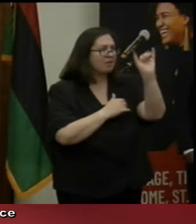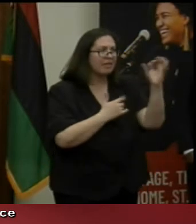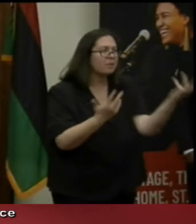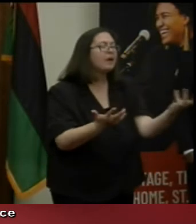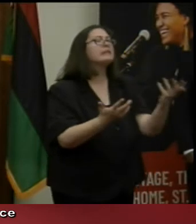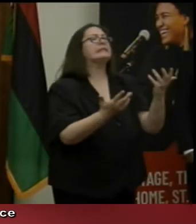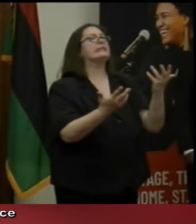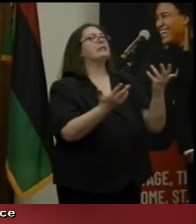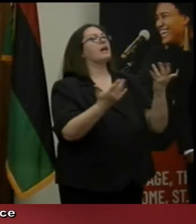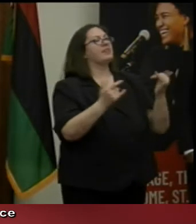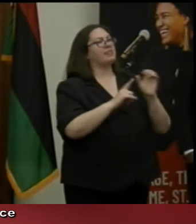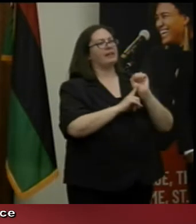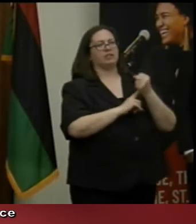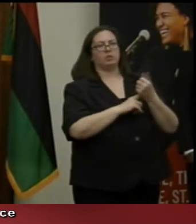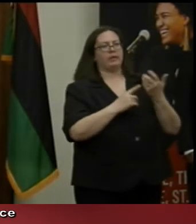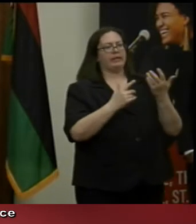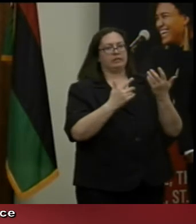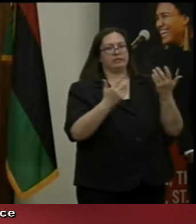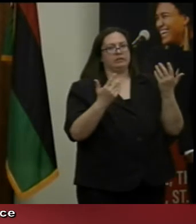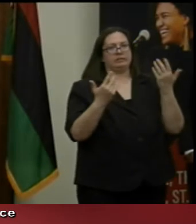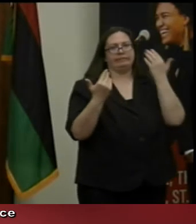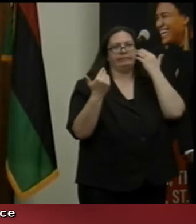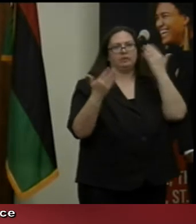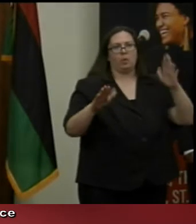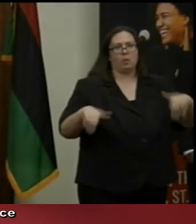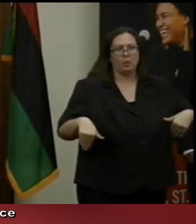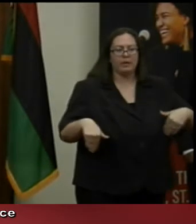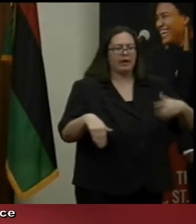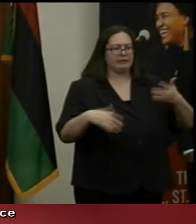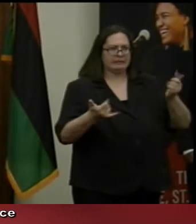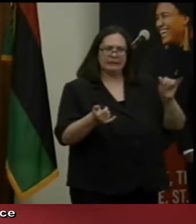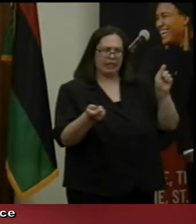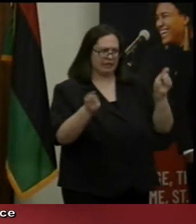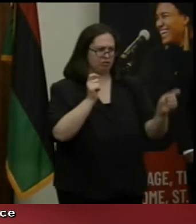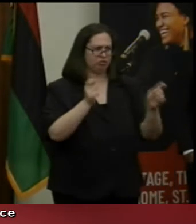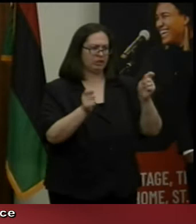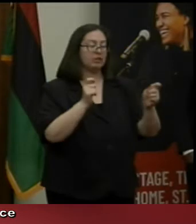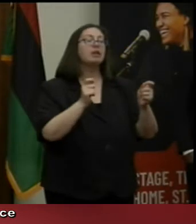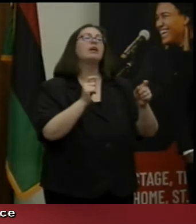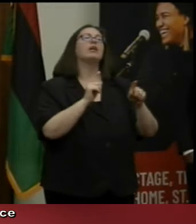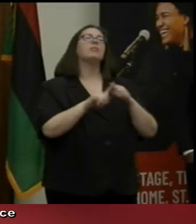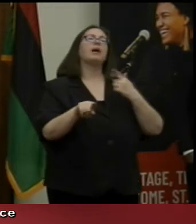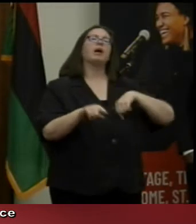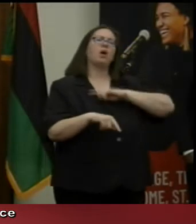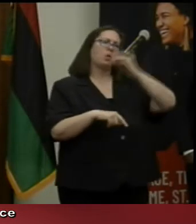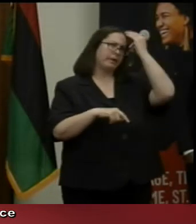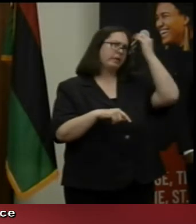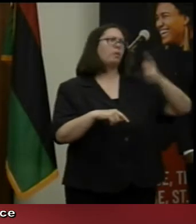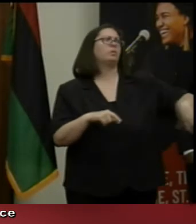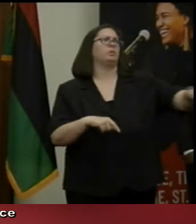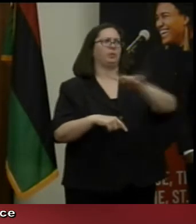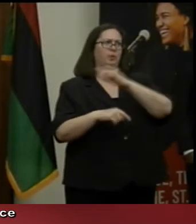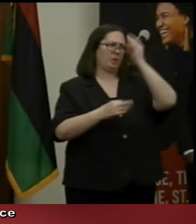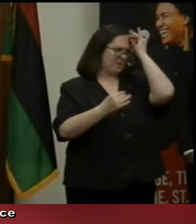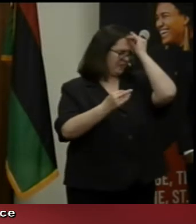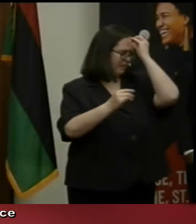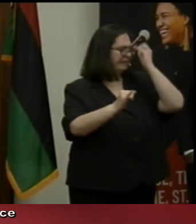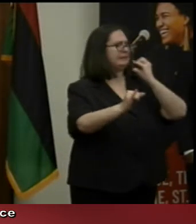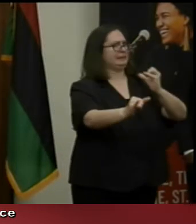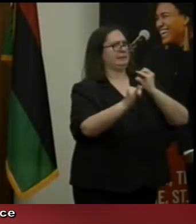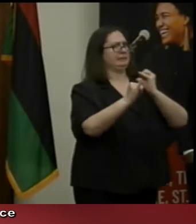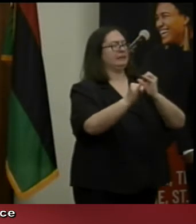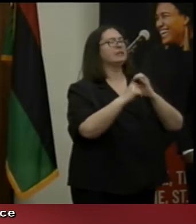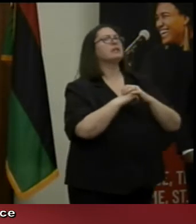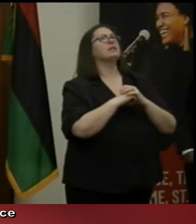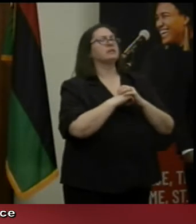situation, but I just want everybody to know that we are thinking about that because we know that you are also thinking about that. So we'll have